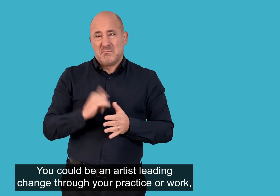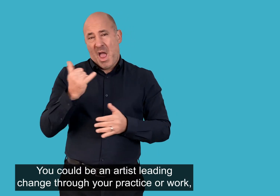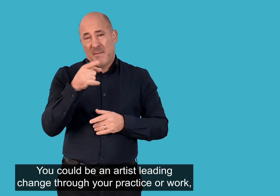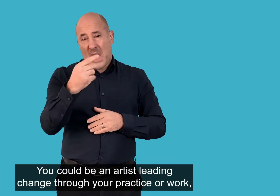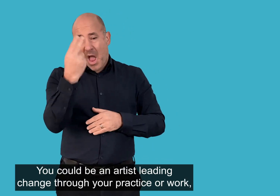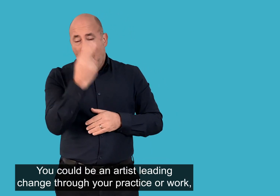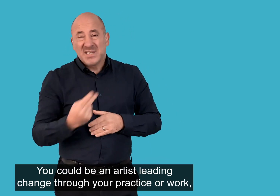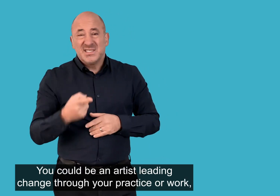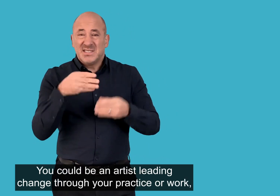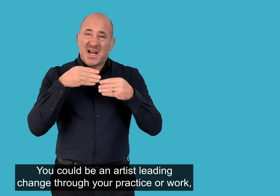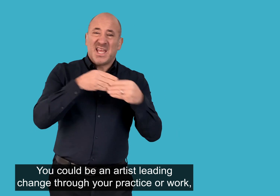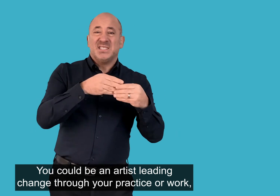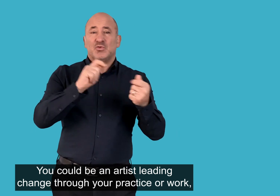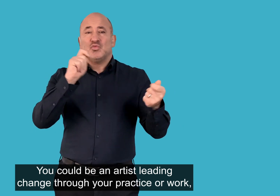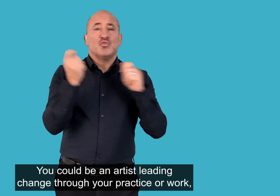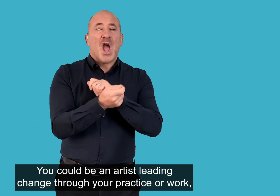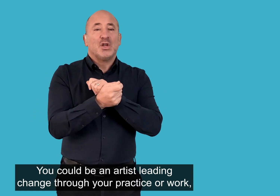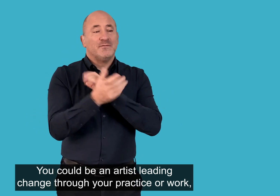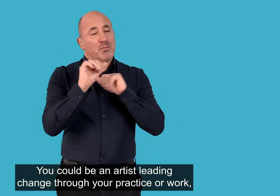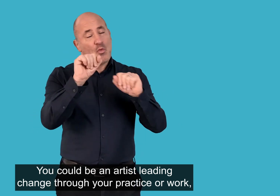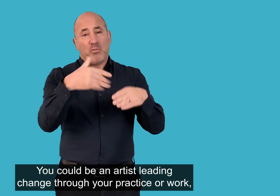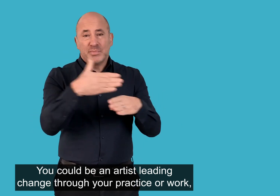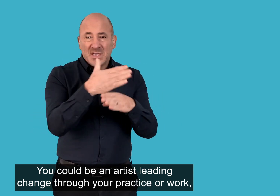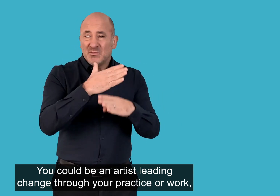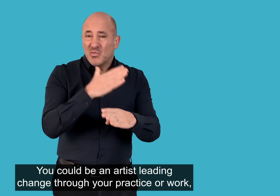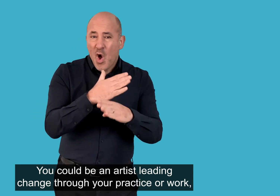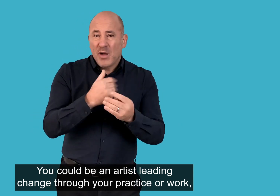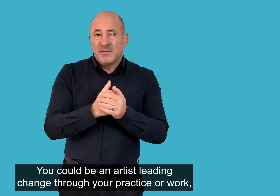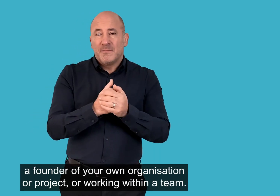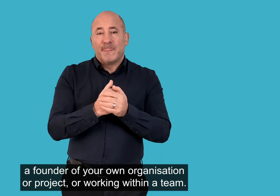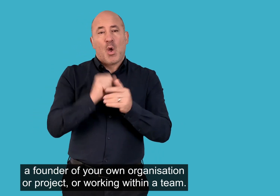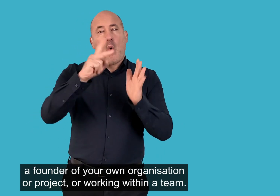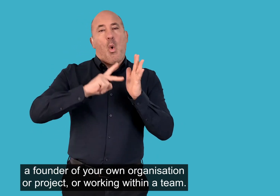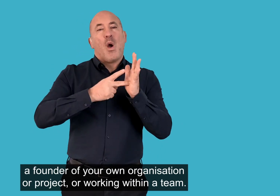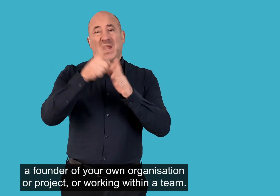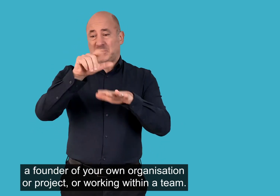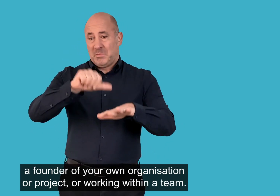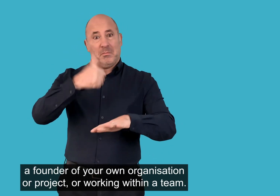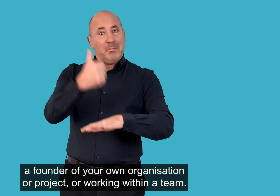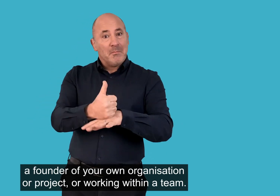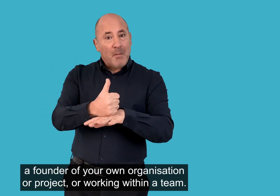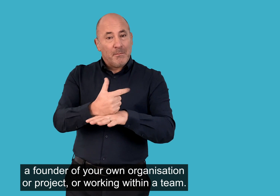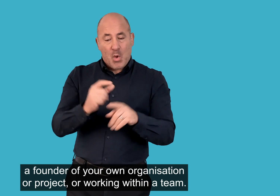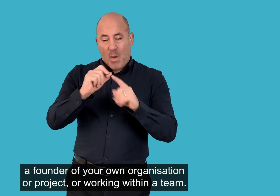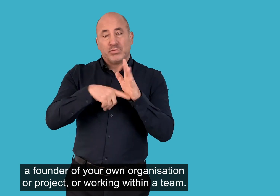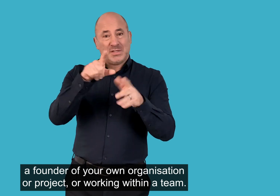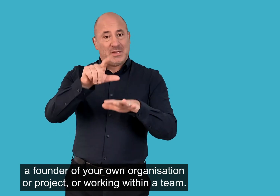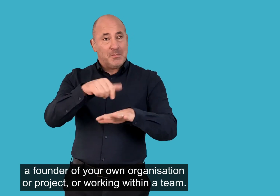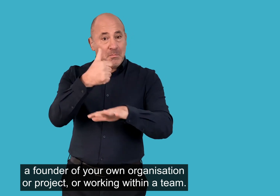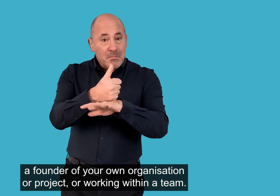You could be an artist leading change through your practice or work, a founder of your own organisation or project,